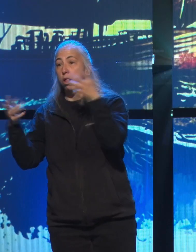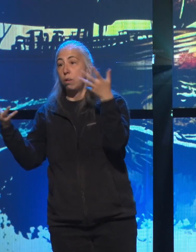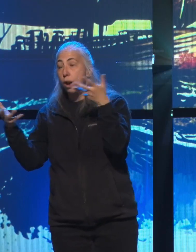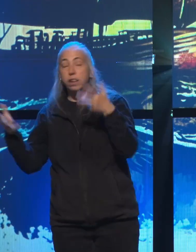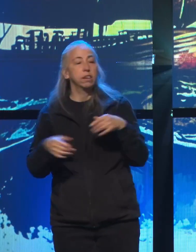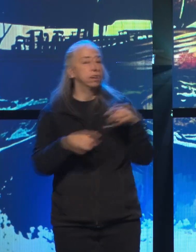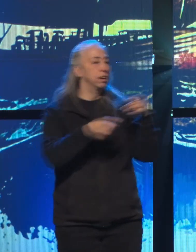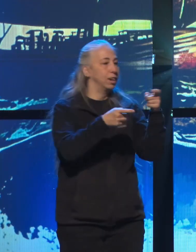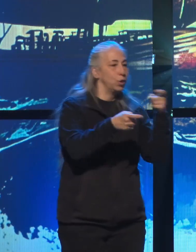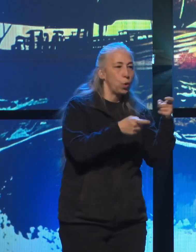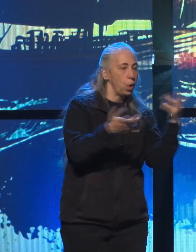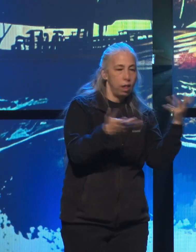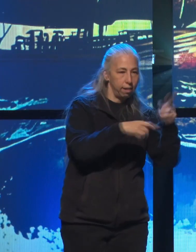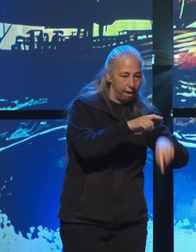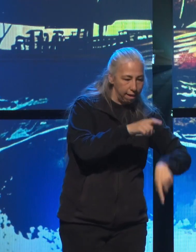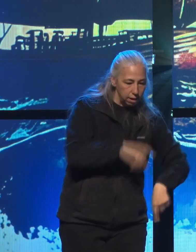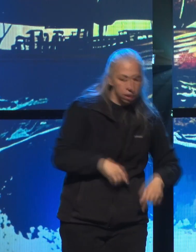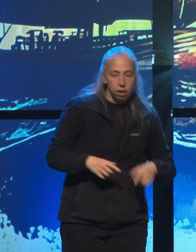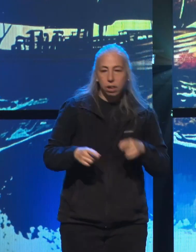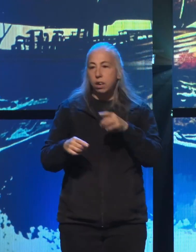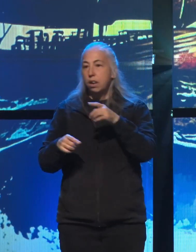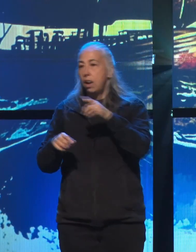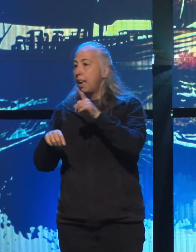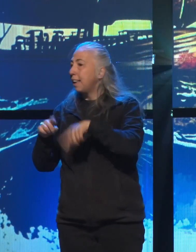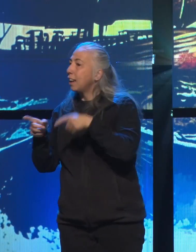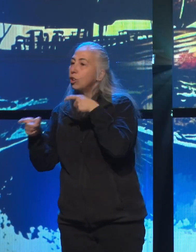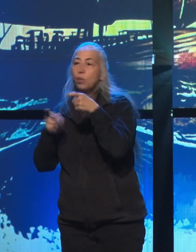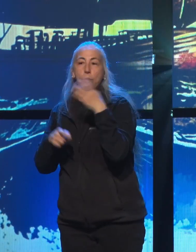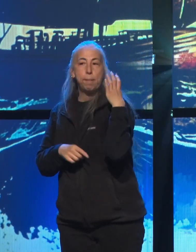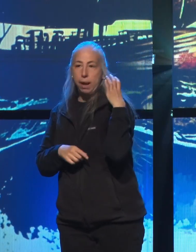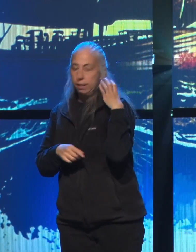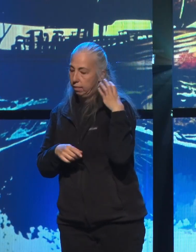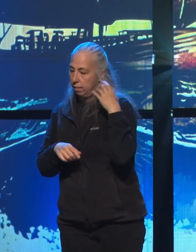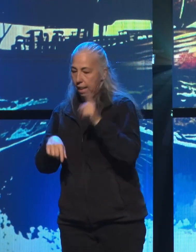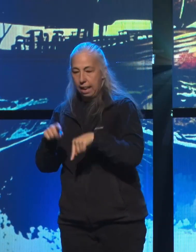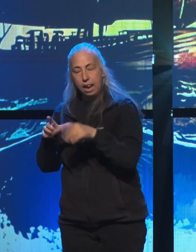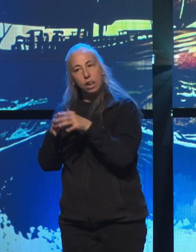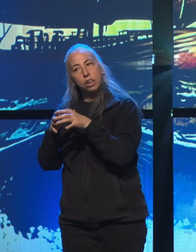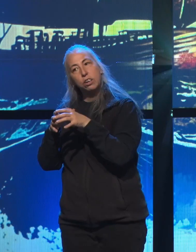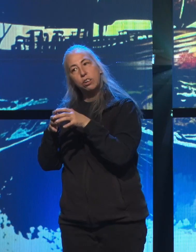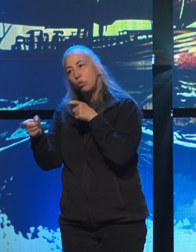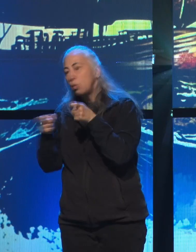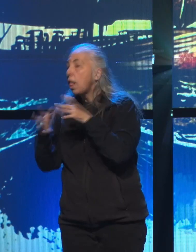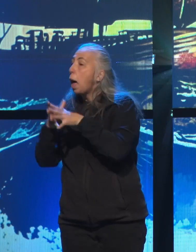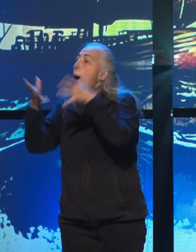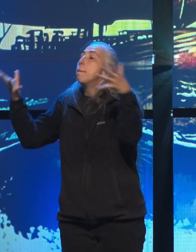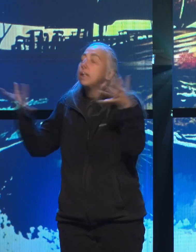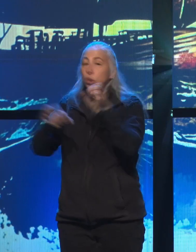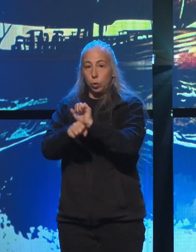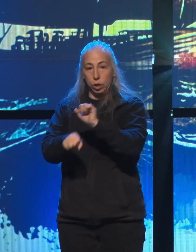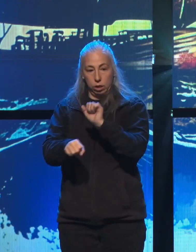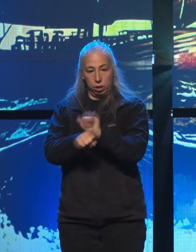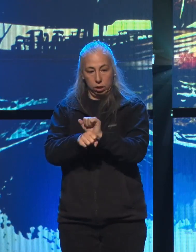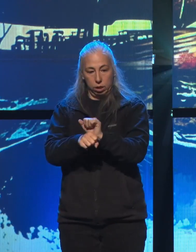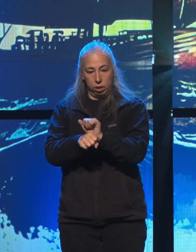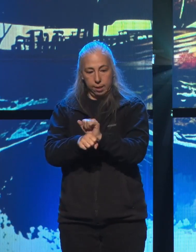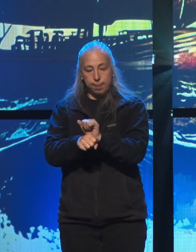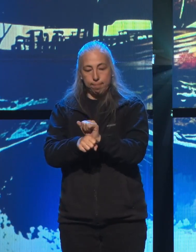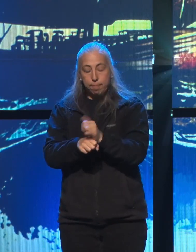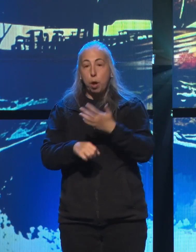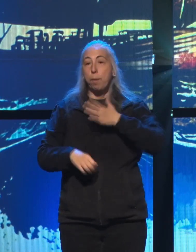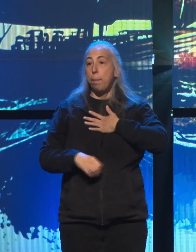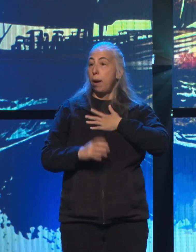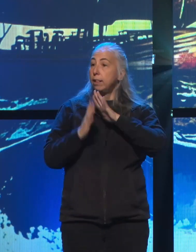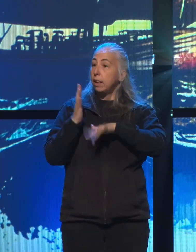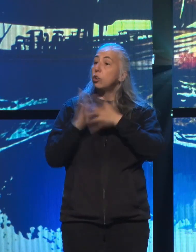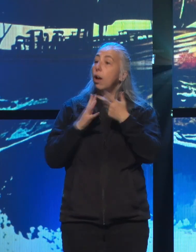I can't control the level of work they give me, but I can control, I control myself. I can control my schedule.